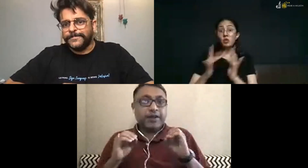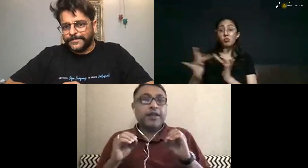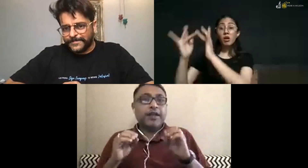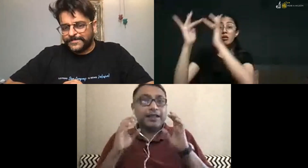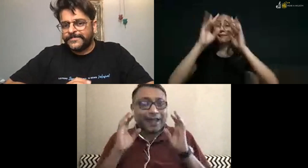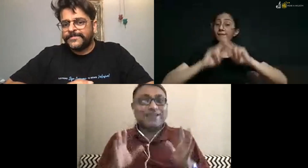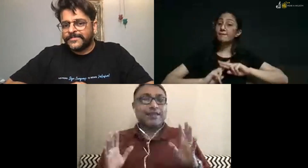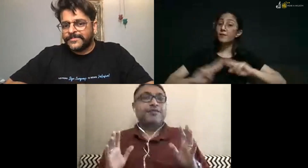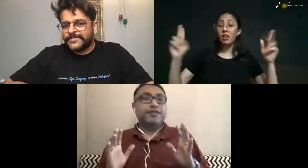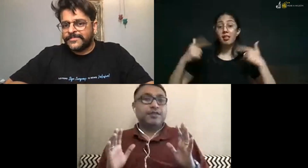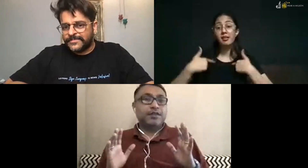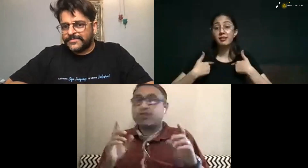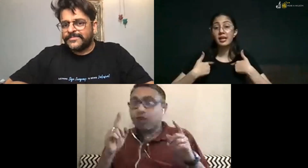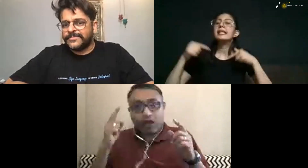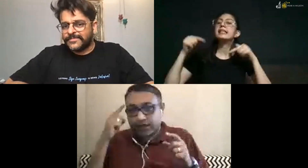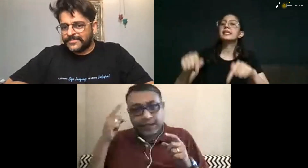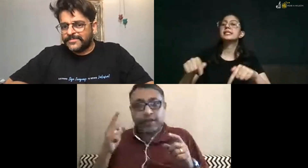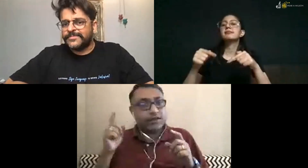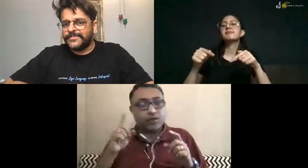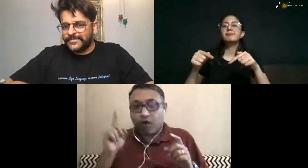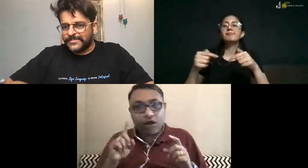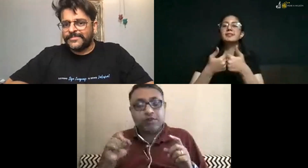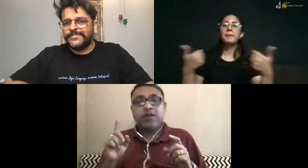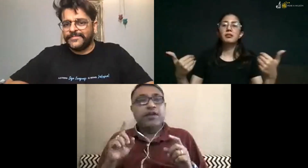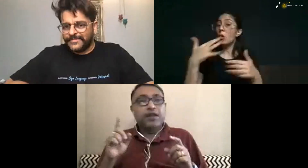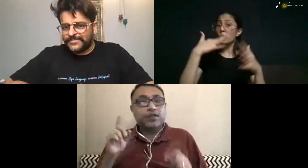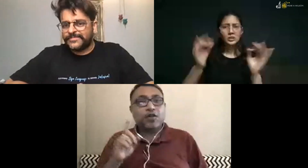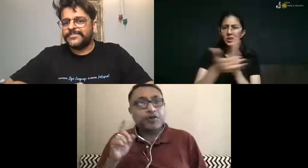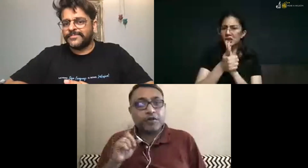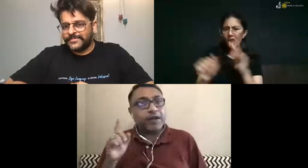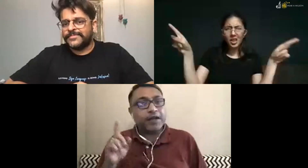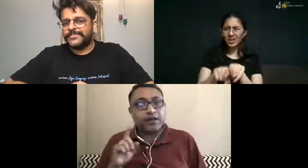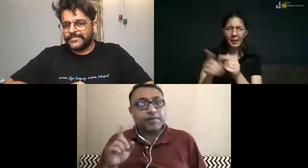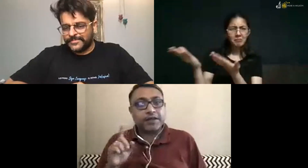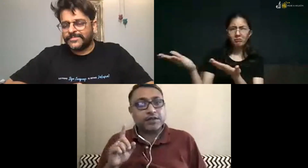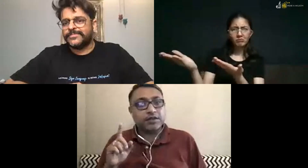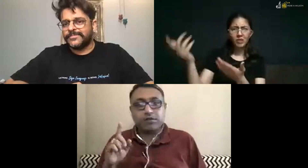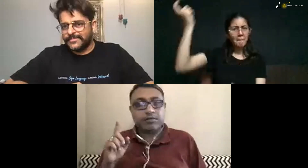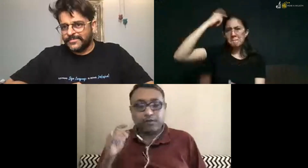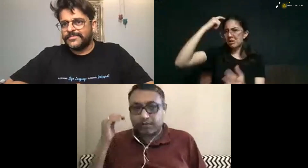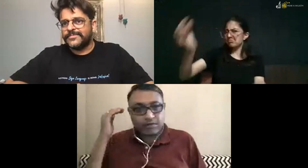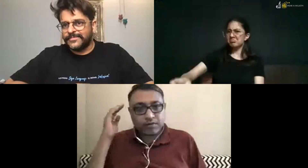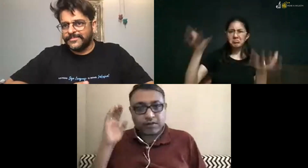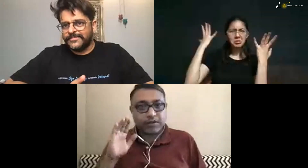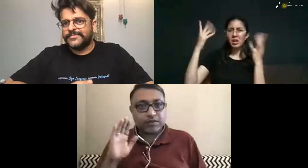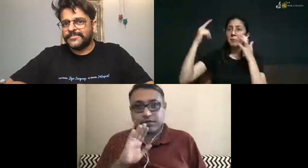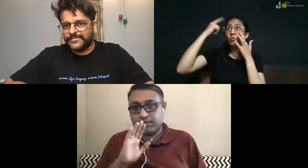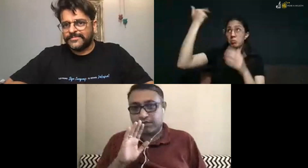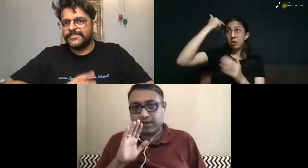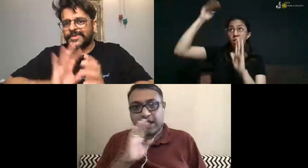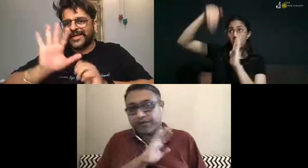right? That's the difference. It's not skill, it's not your mental capacity.